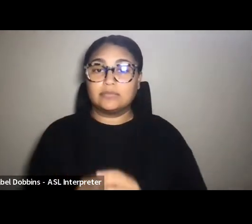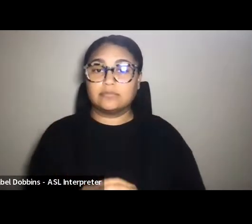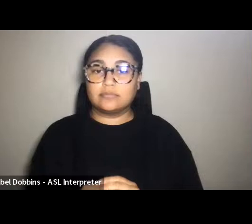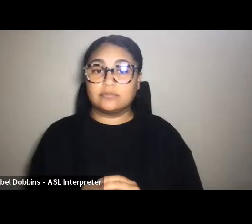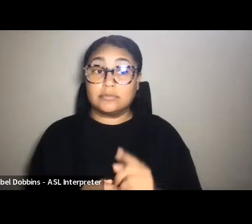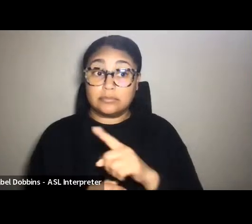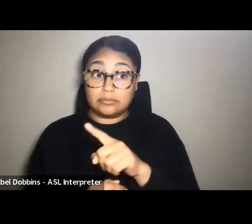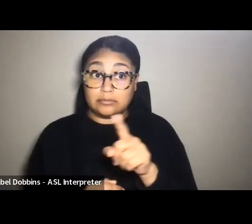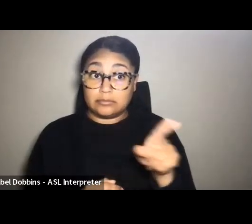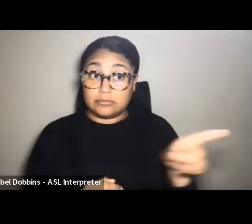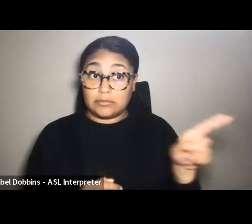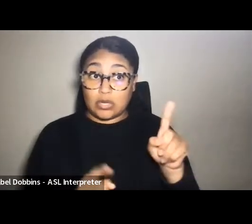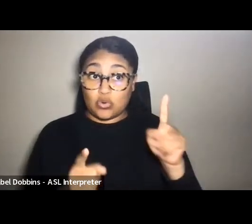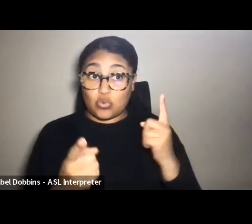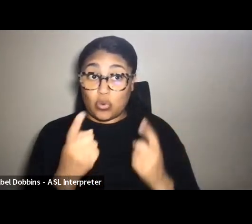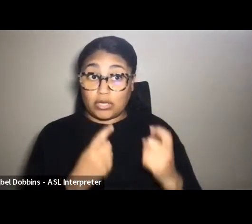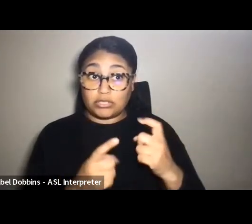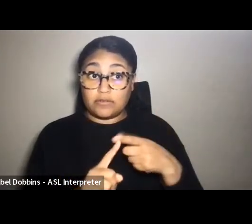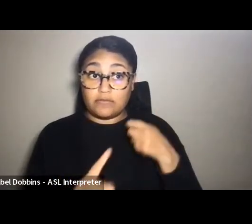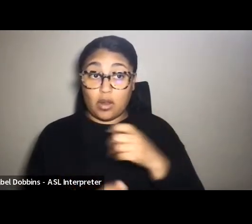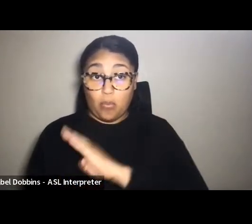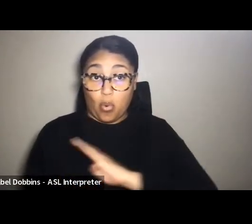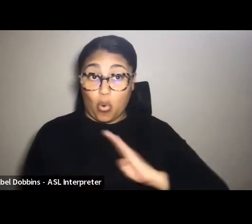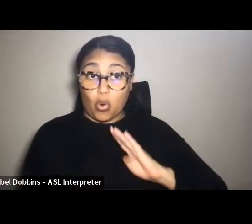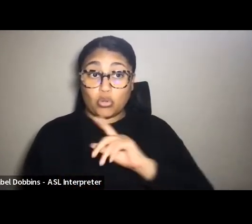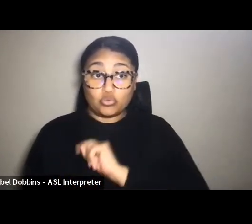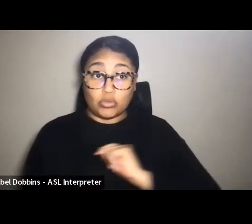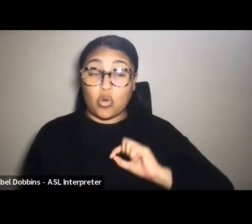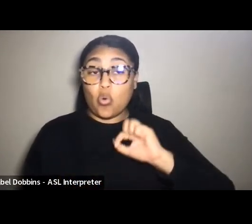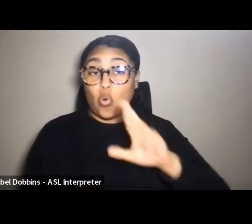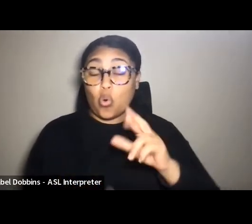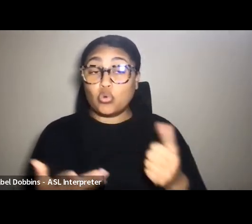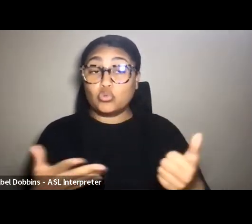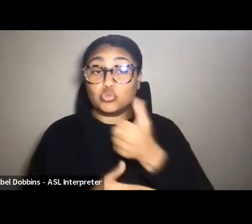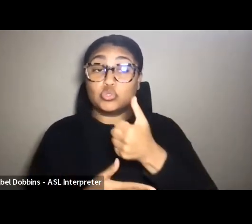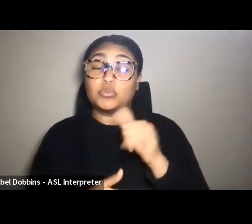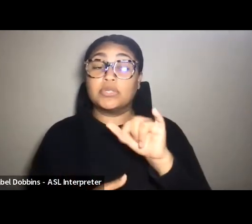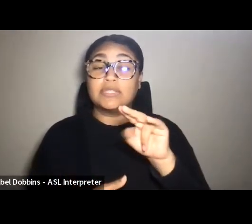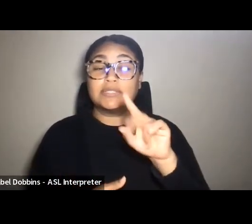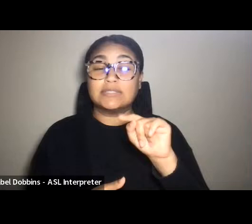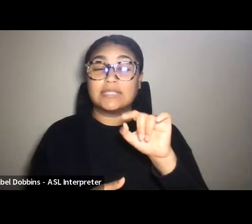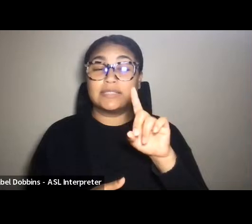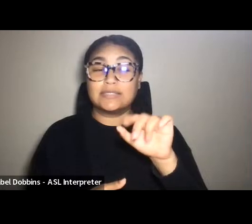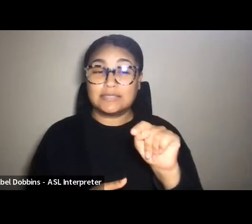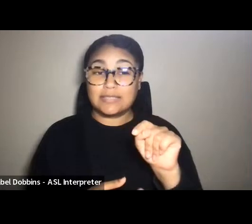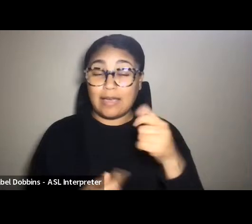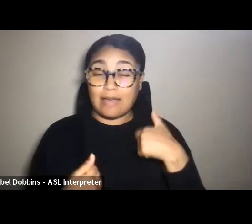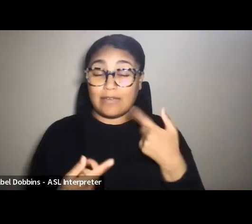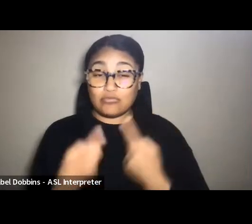there any questions or comments from the Board of Trustees or Superintendent with respect to the agenda?